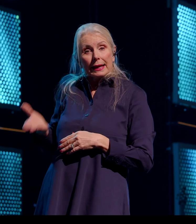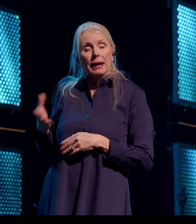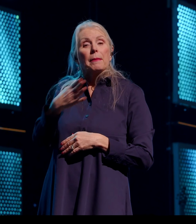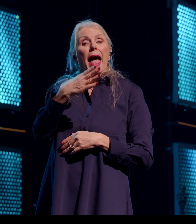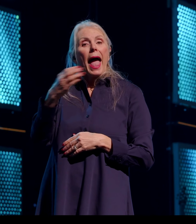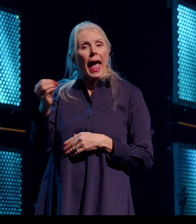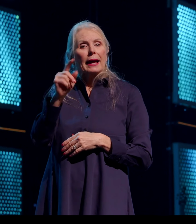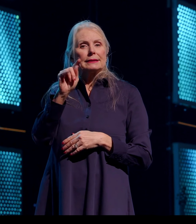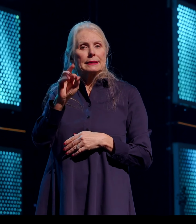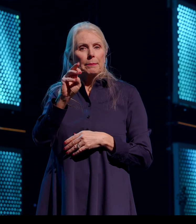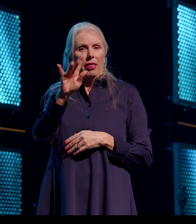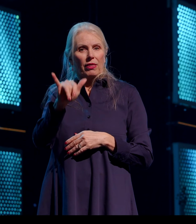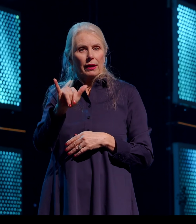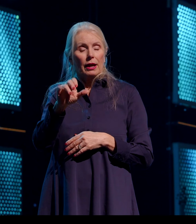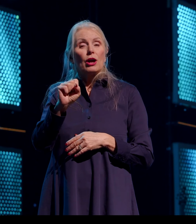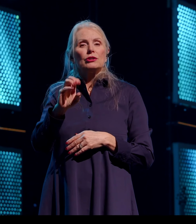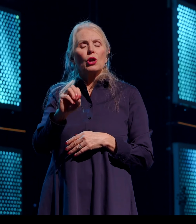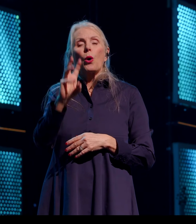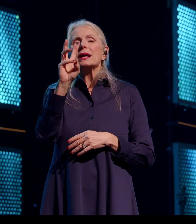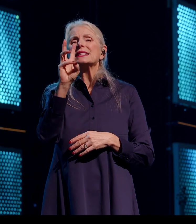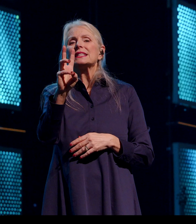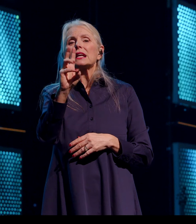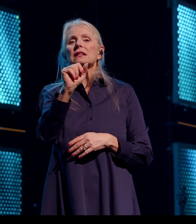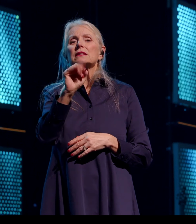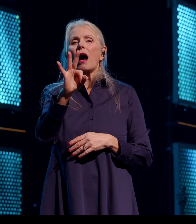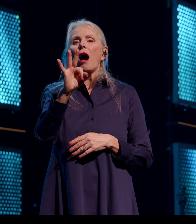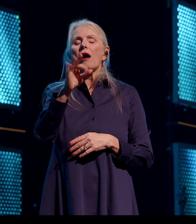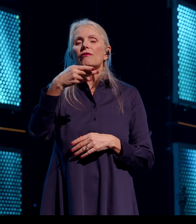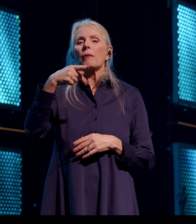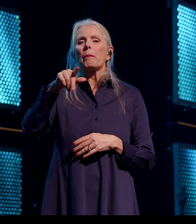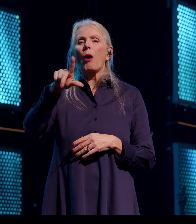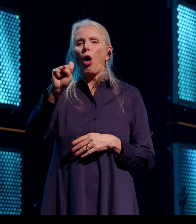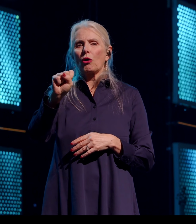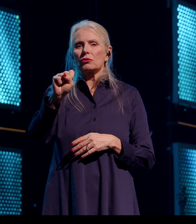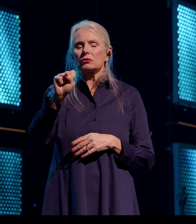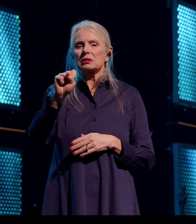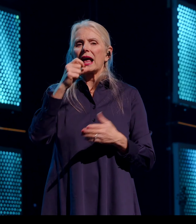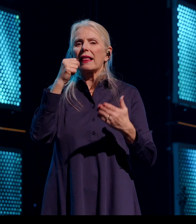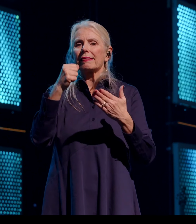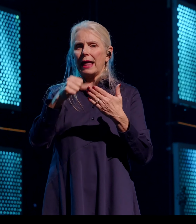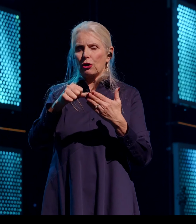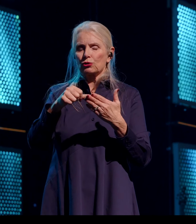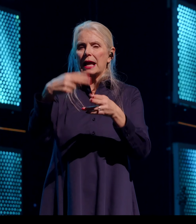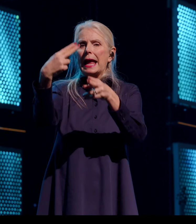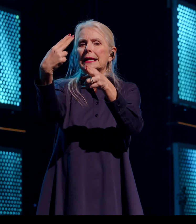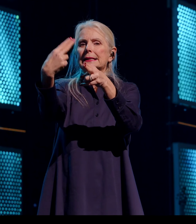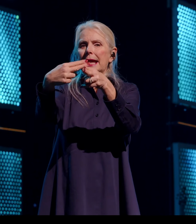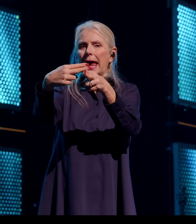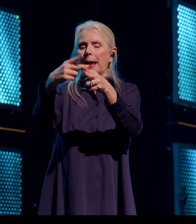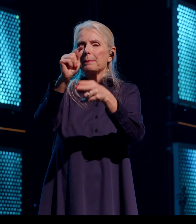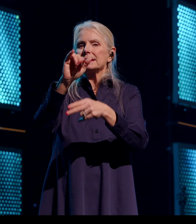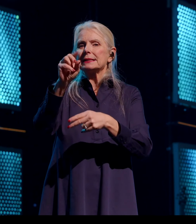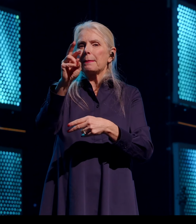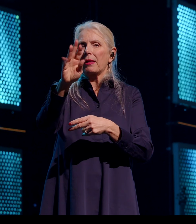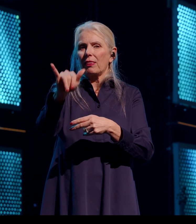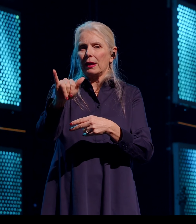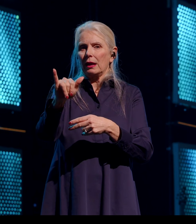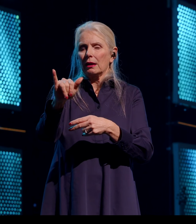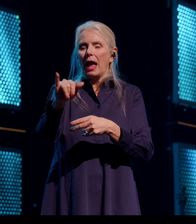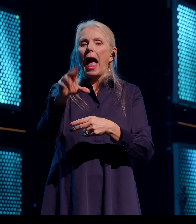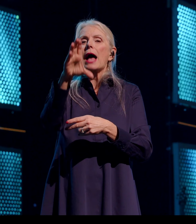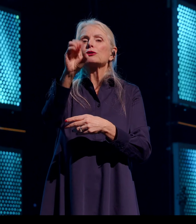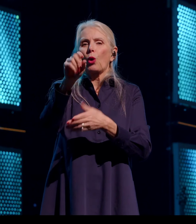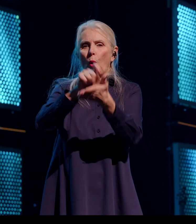In fact, 6 of Paul's letters named Timothy as a co-sender. Him and Timothy had a close